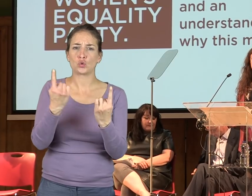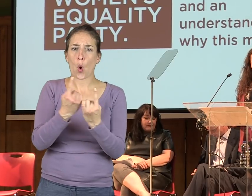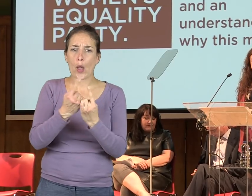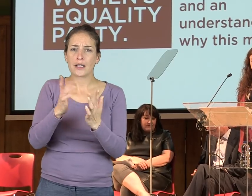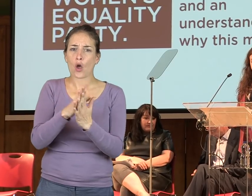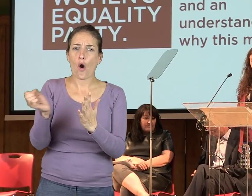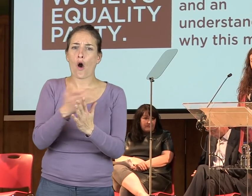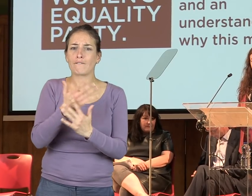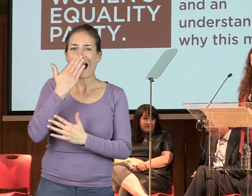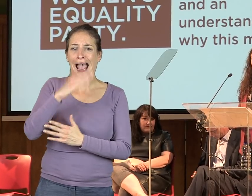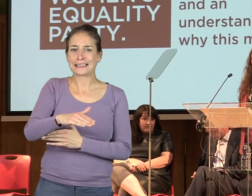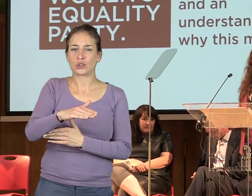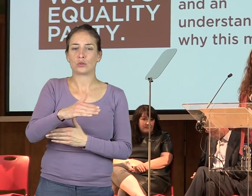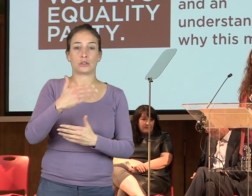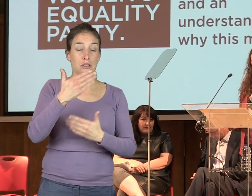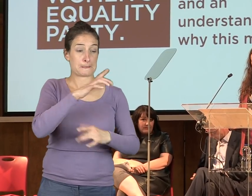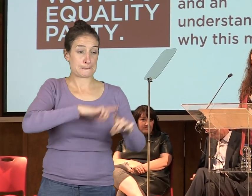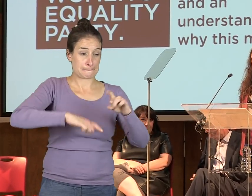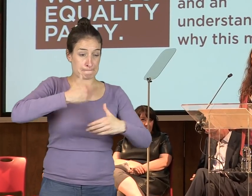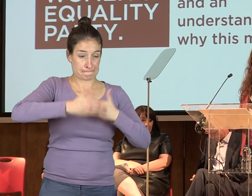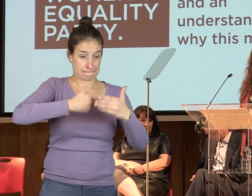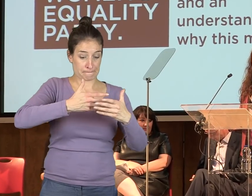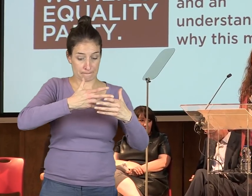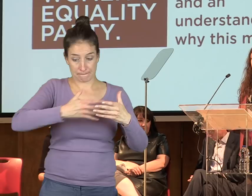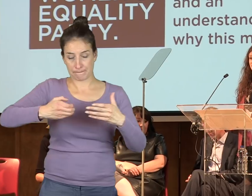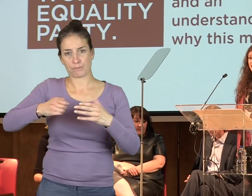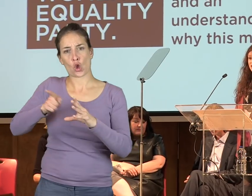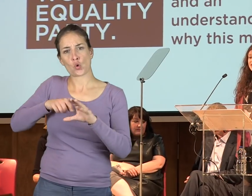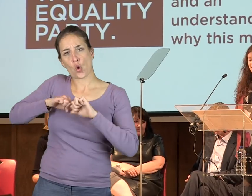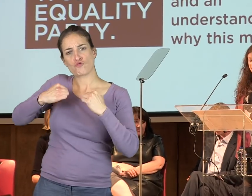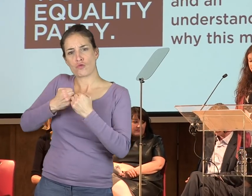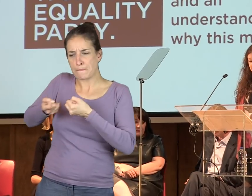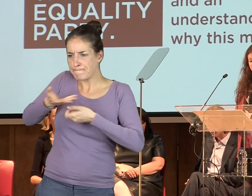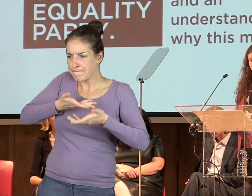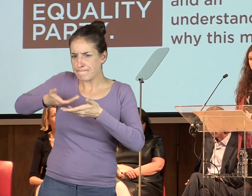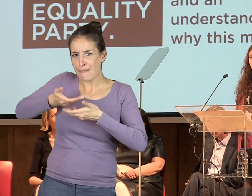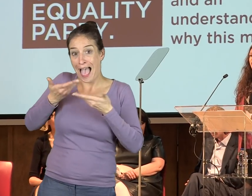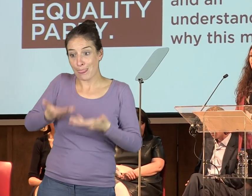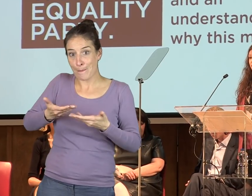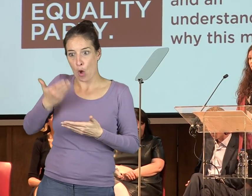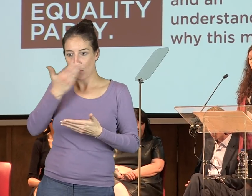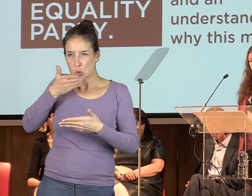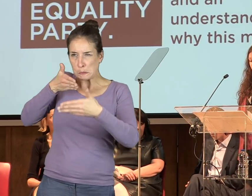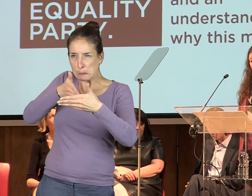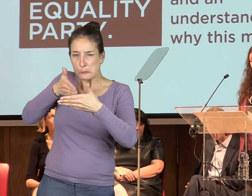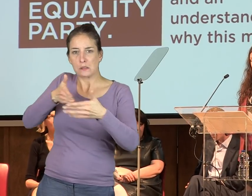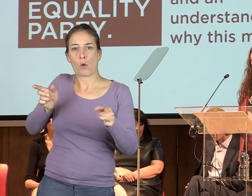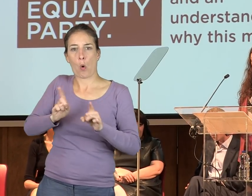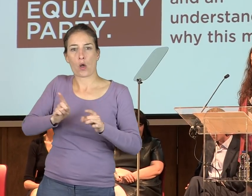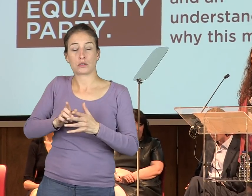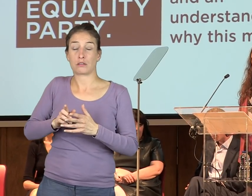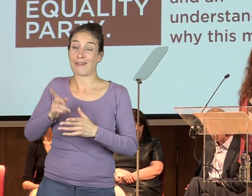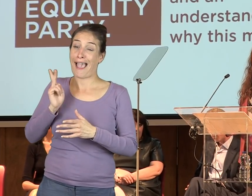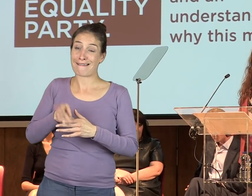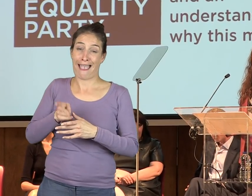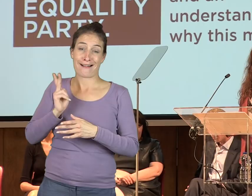of younger people split off to talk about the issues we face in education today. And we kept coming back to a